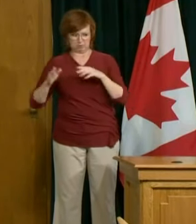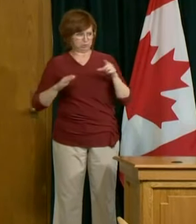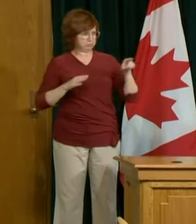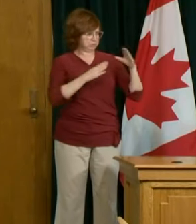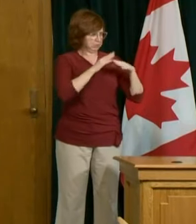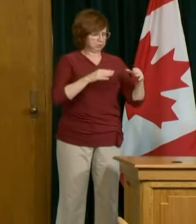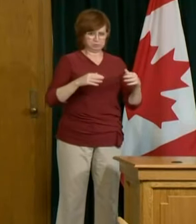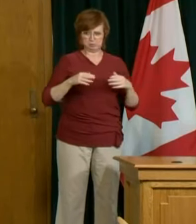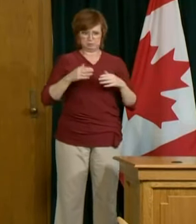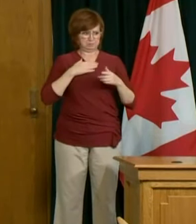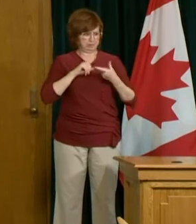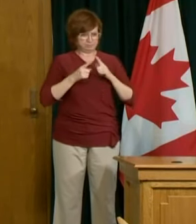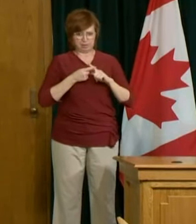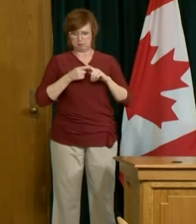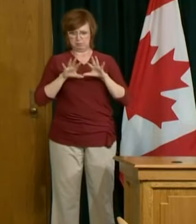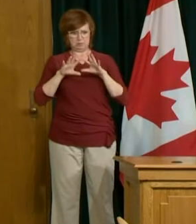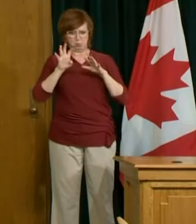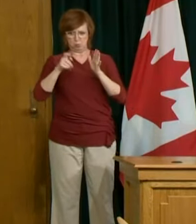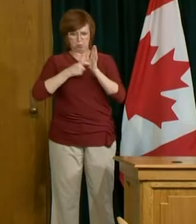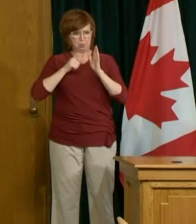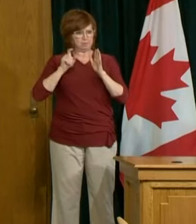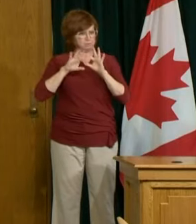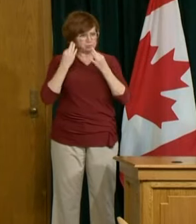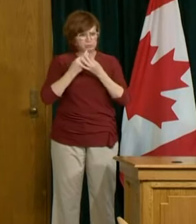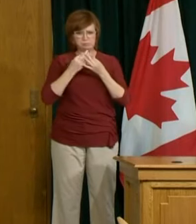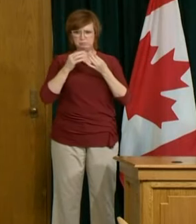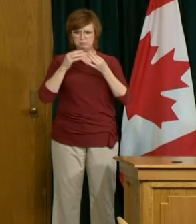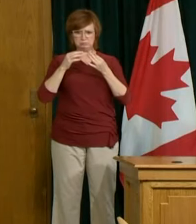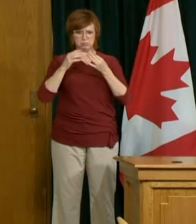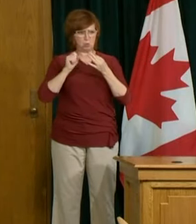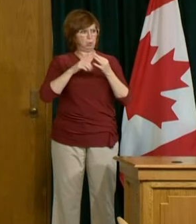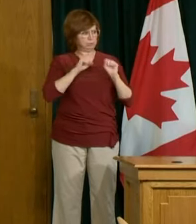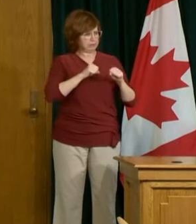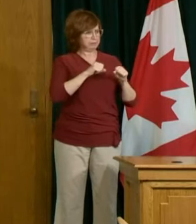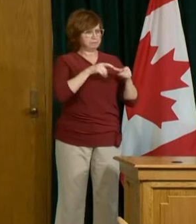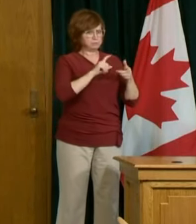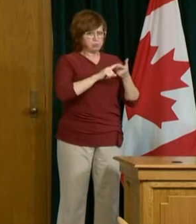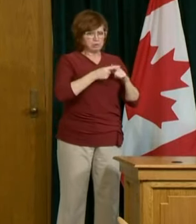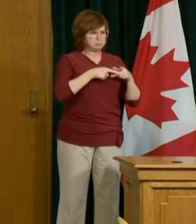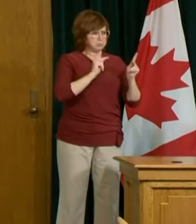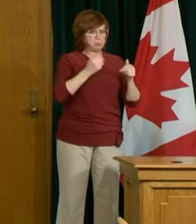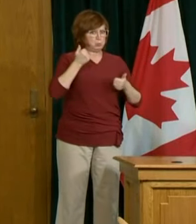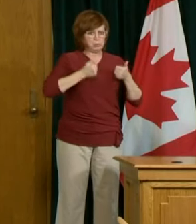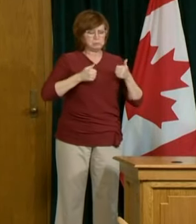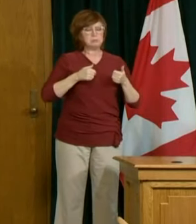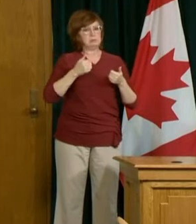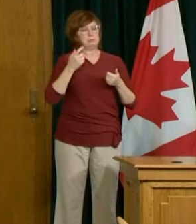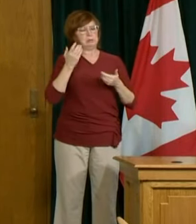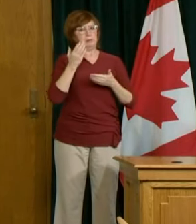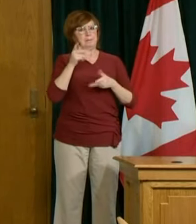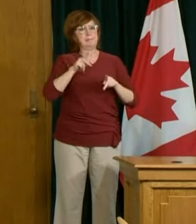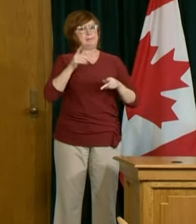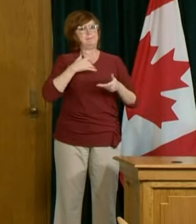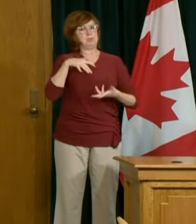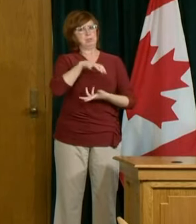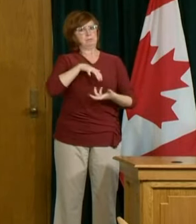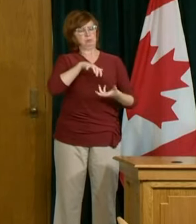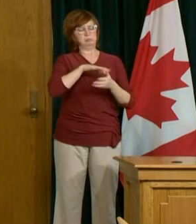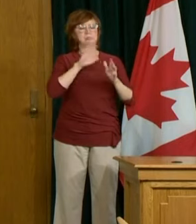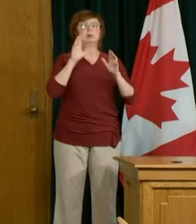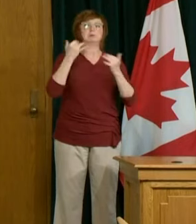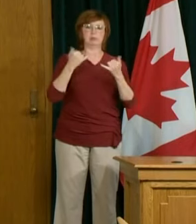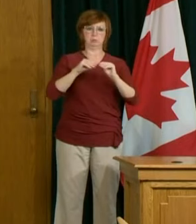extended bubble, and so on and so forth. And so I just want to clarify that, all of us have been very good